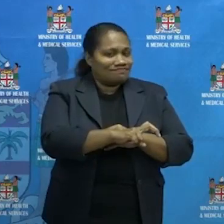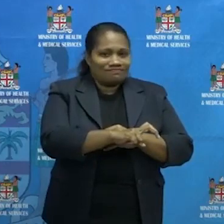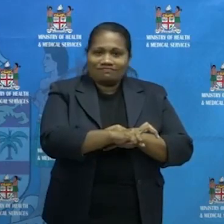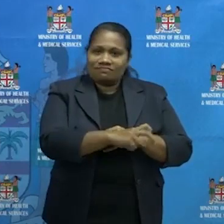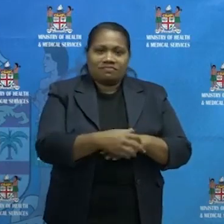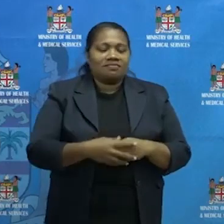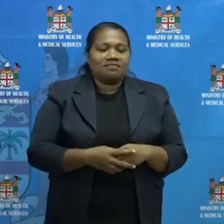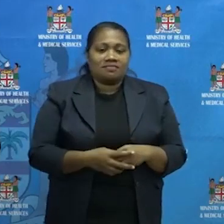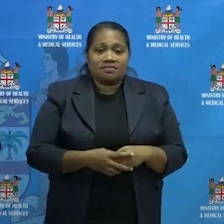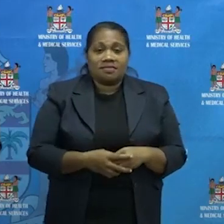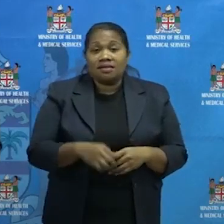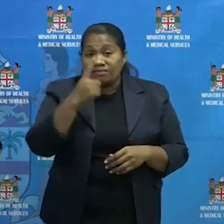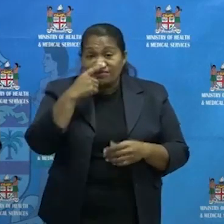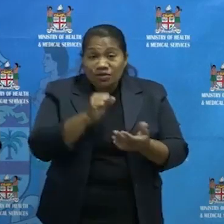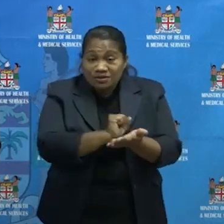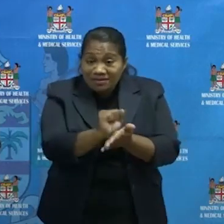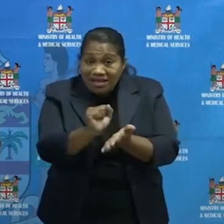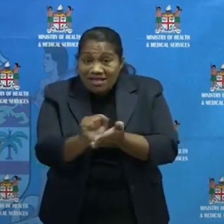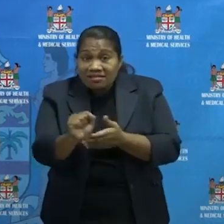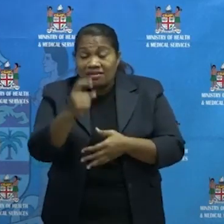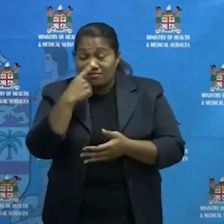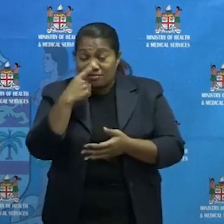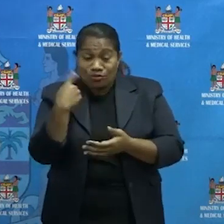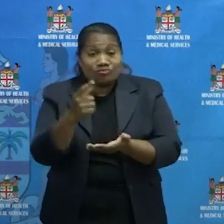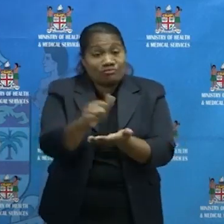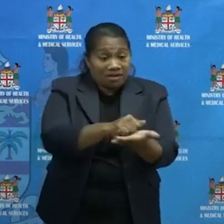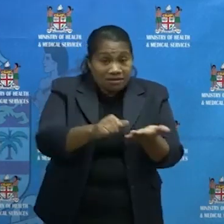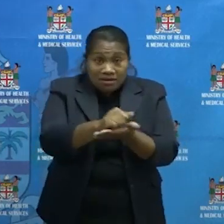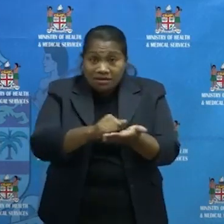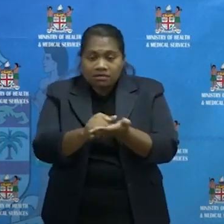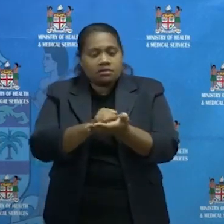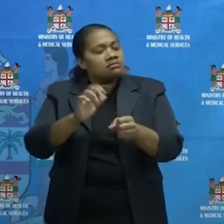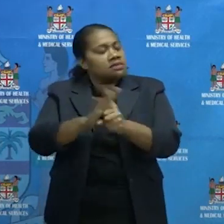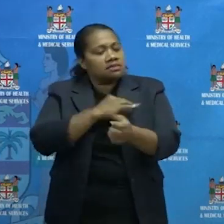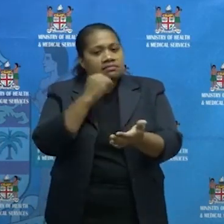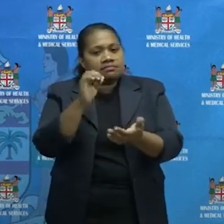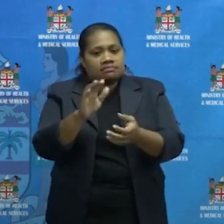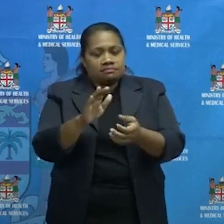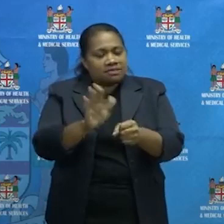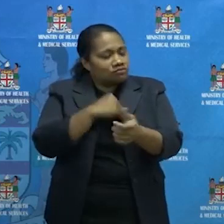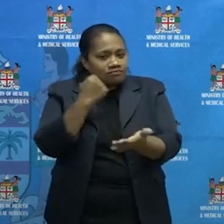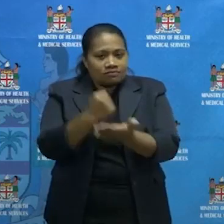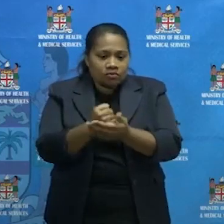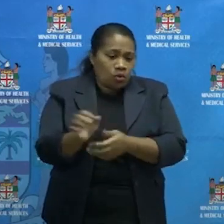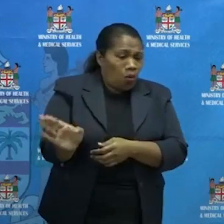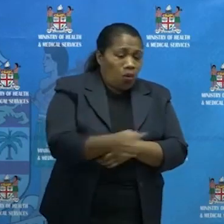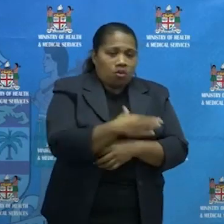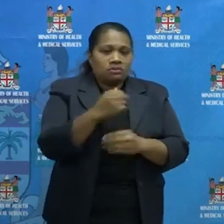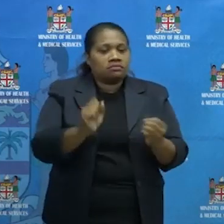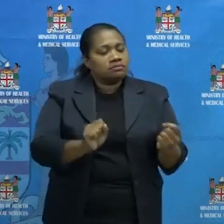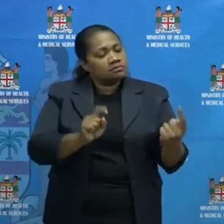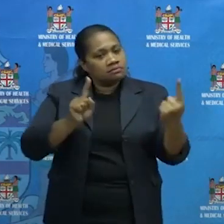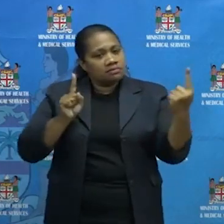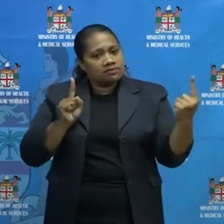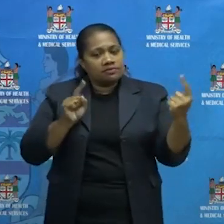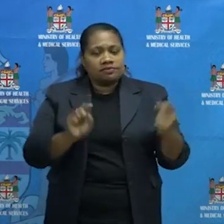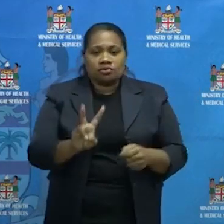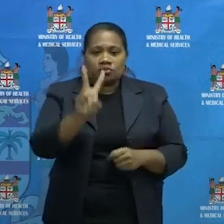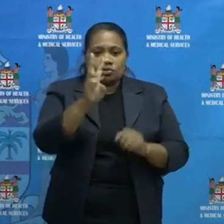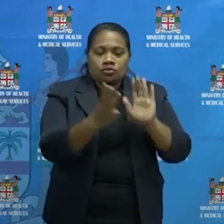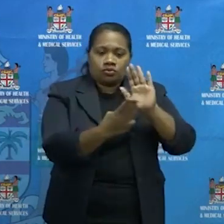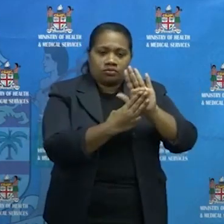Vendors and customers must ensure that everyone maintains a physical distance of 2 meters.